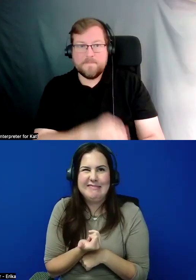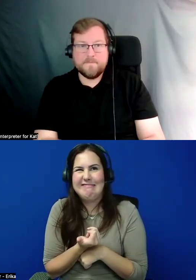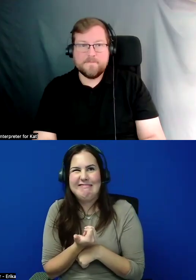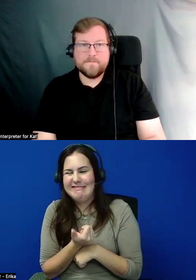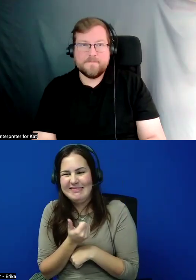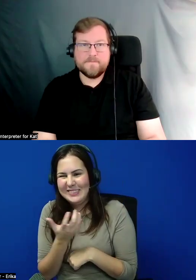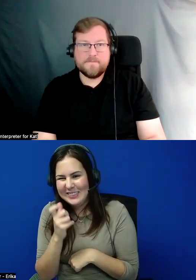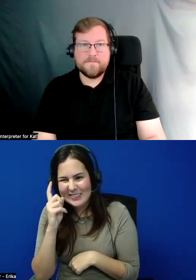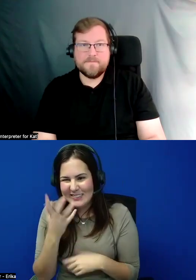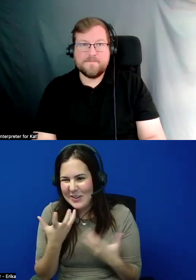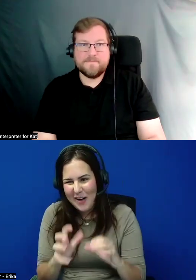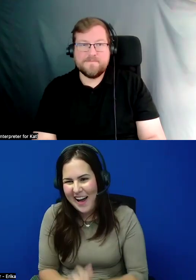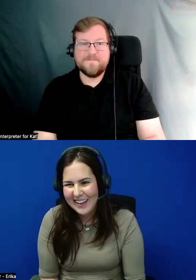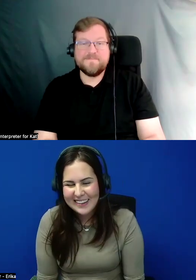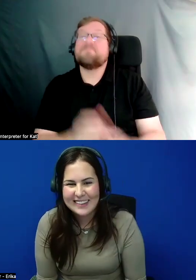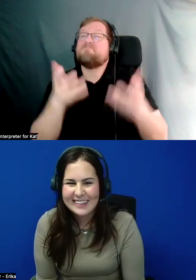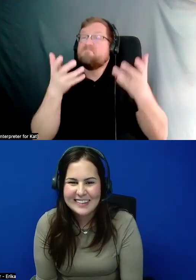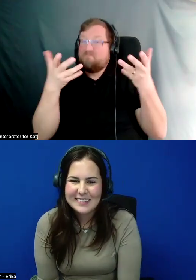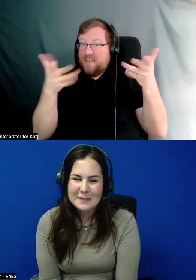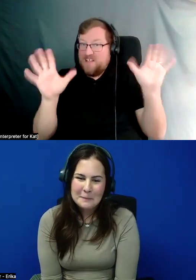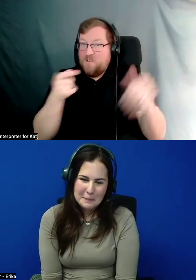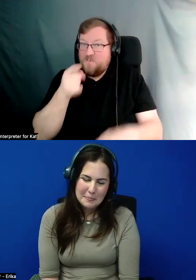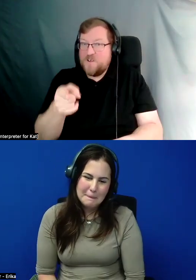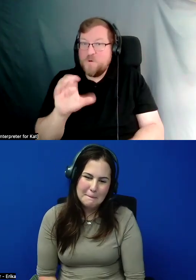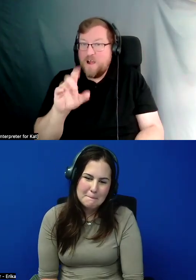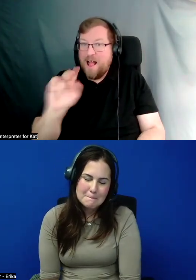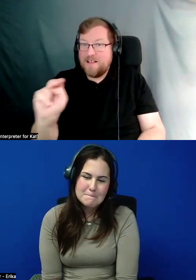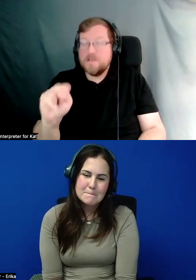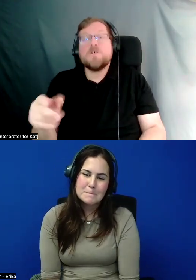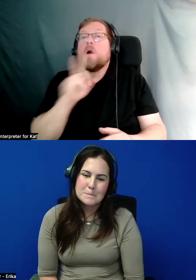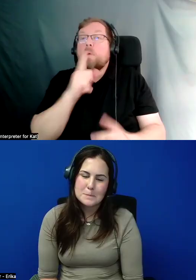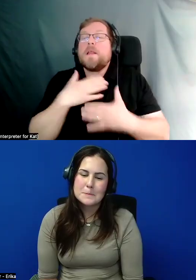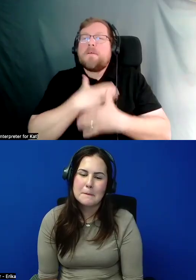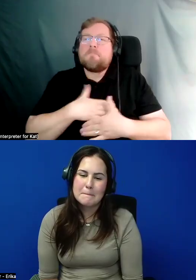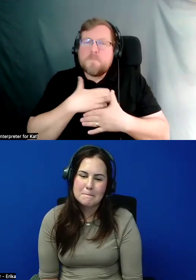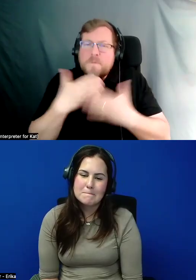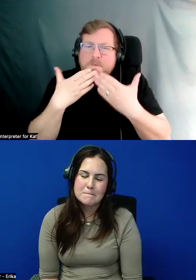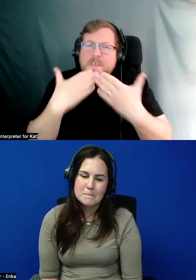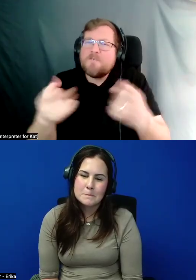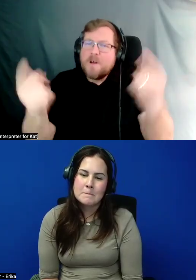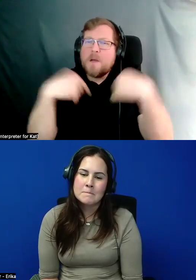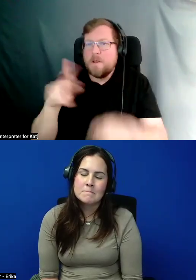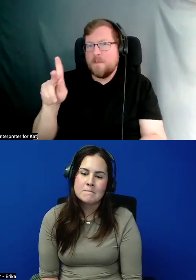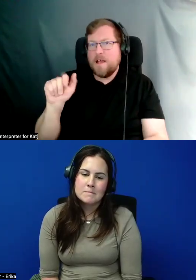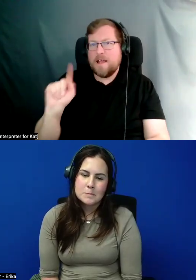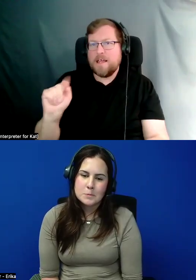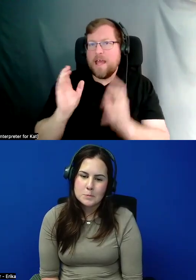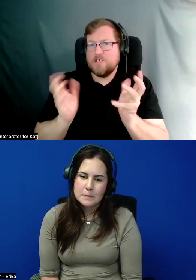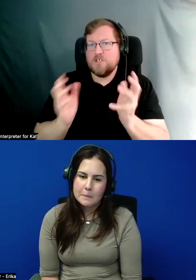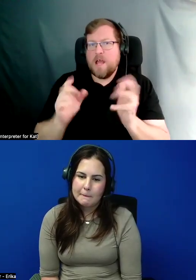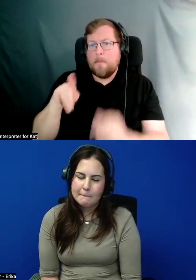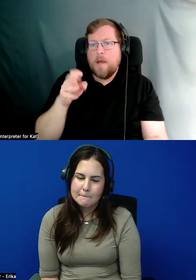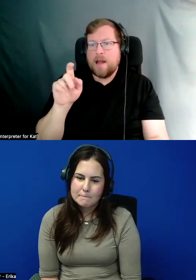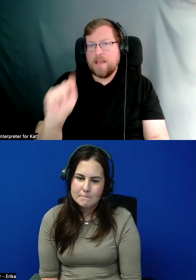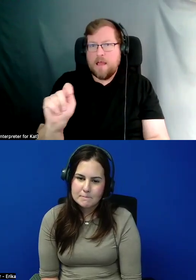all right, well, that's all Yeah, for you for tonight, Colin. So I really appreciate you coming on to the Cock Chat podcast tonight